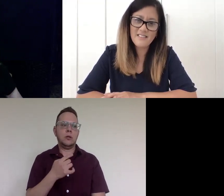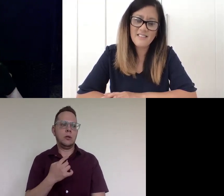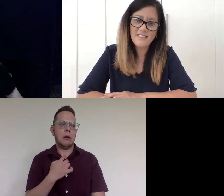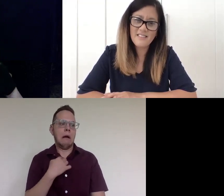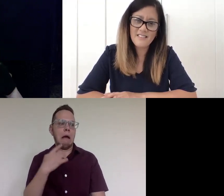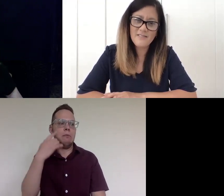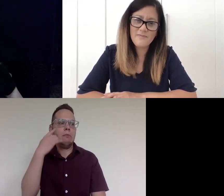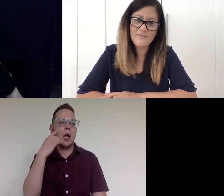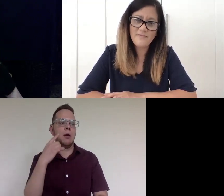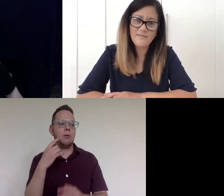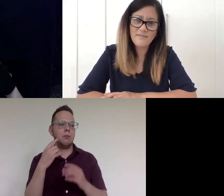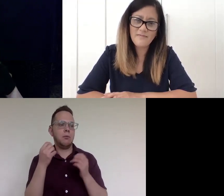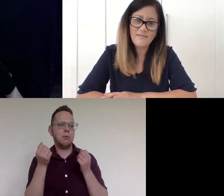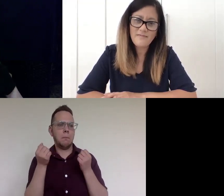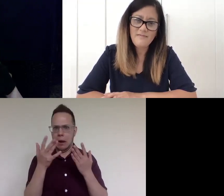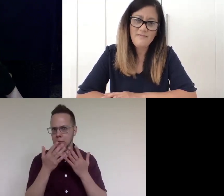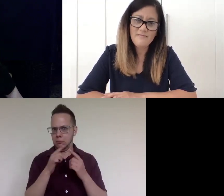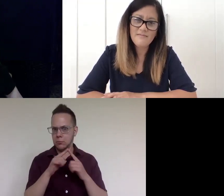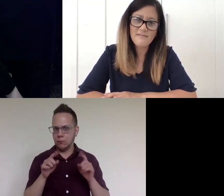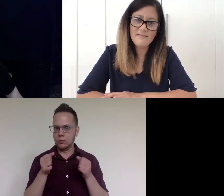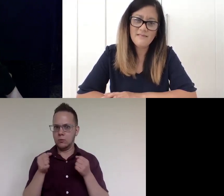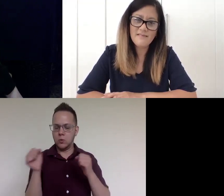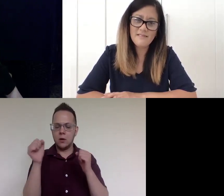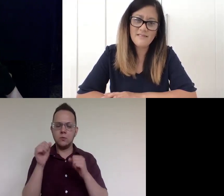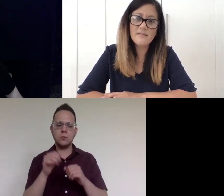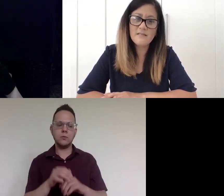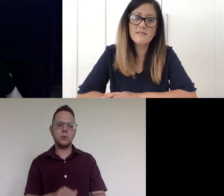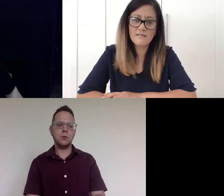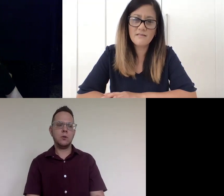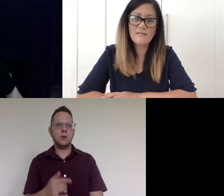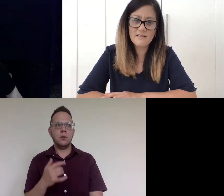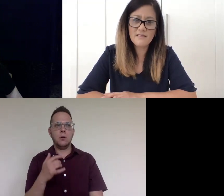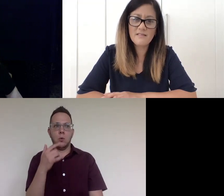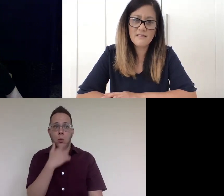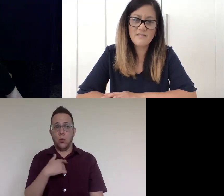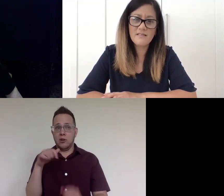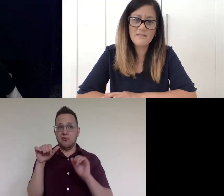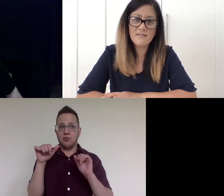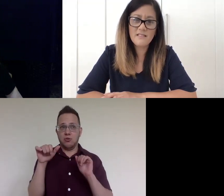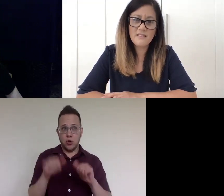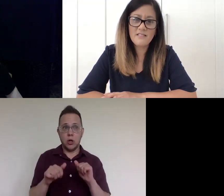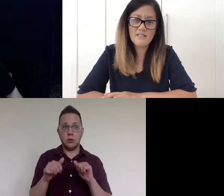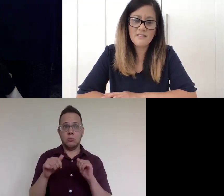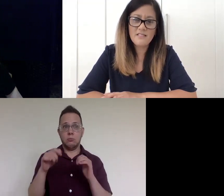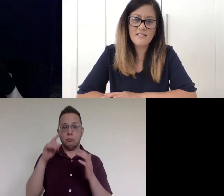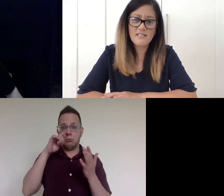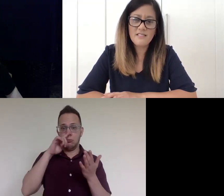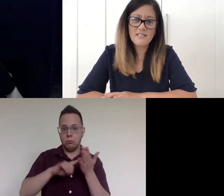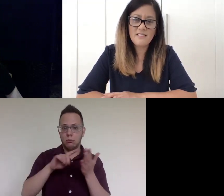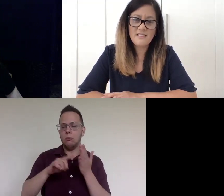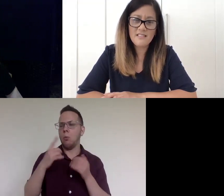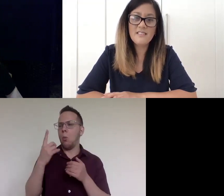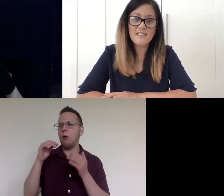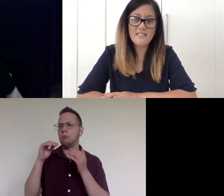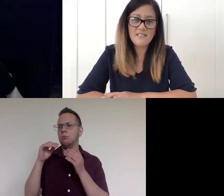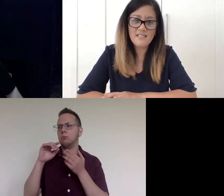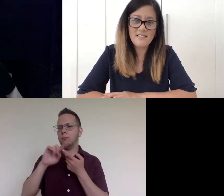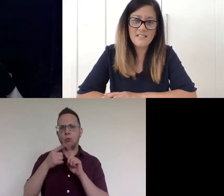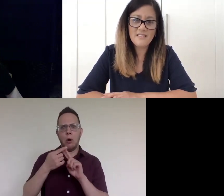especially now with the masks on and the face shields. So there are a lot of different strategies. We